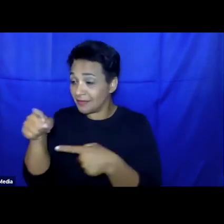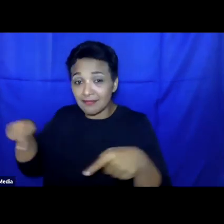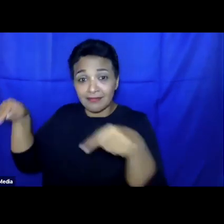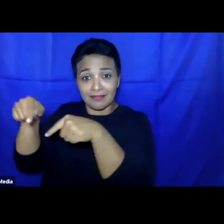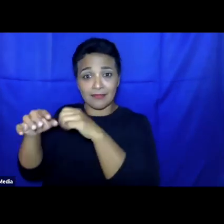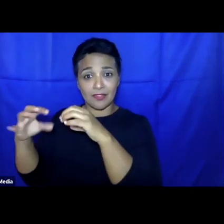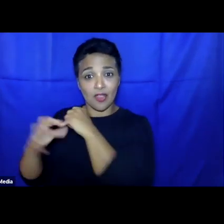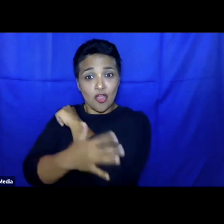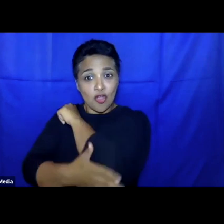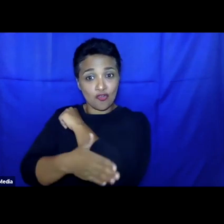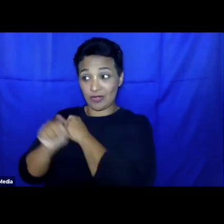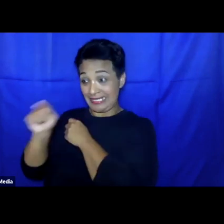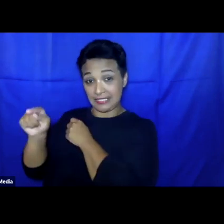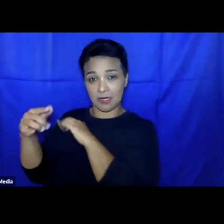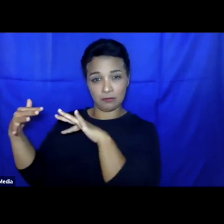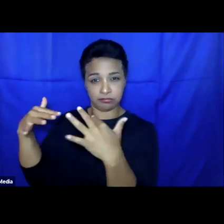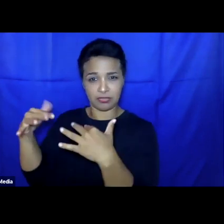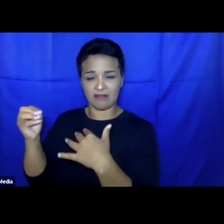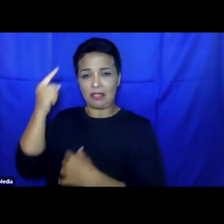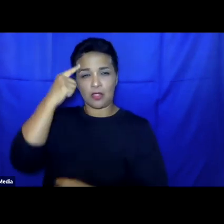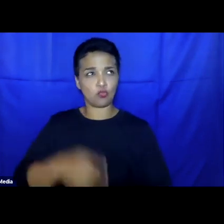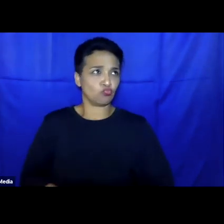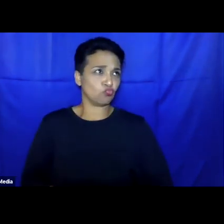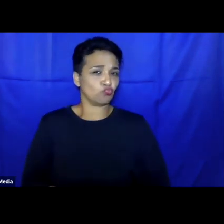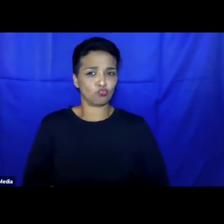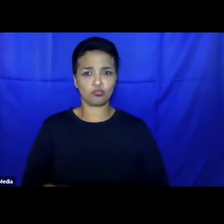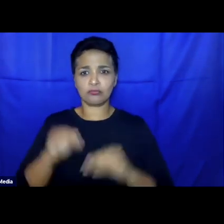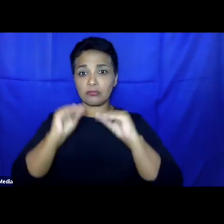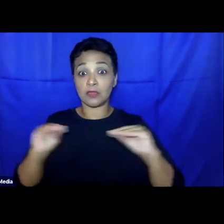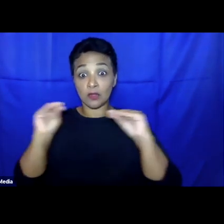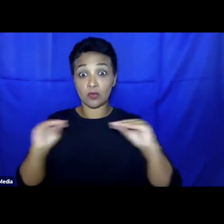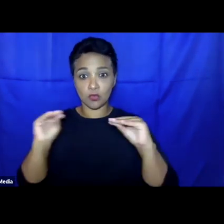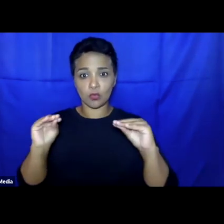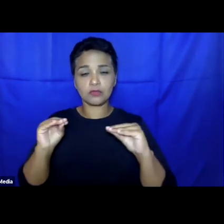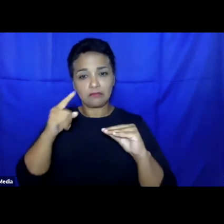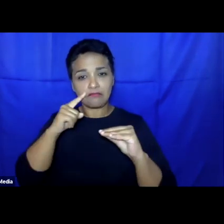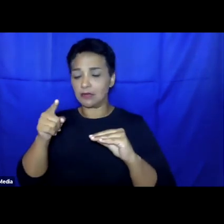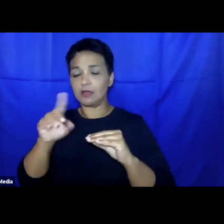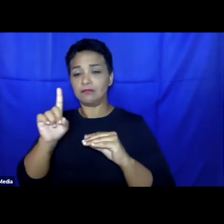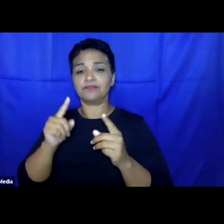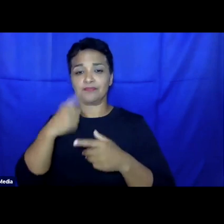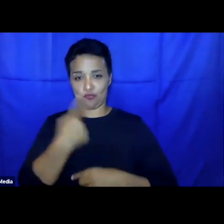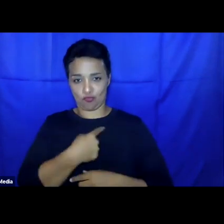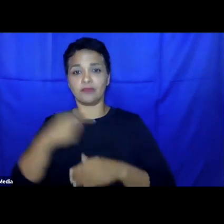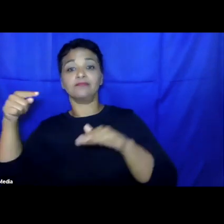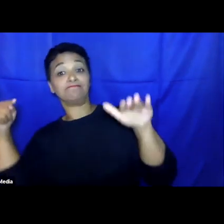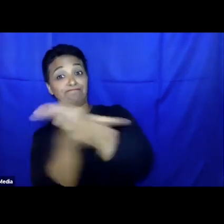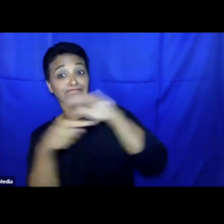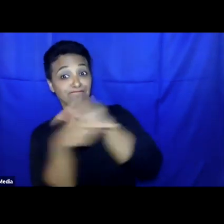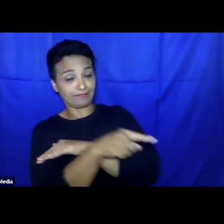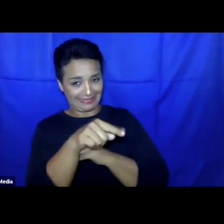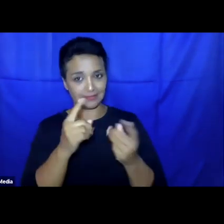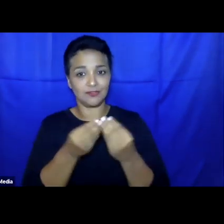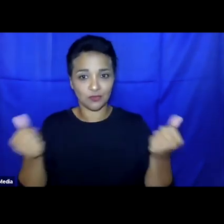of, education is a durable solution. I mean, resettlement is a durable solution, and that's why I say that if